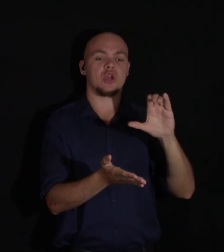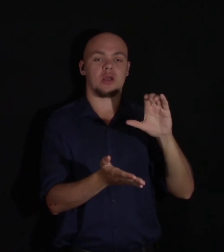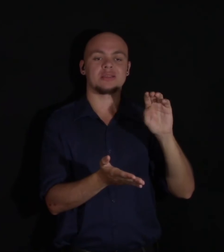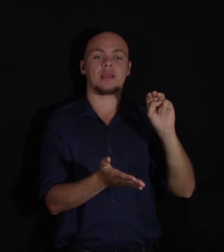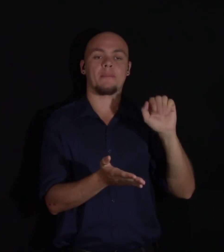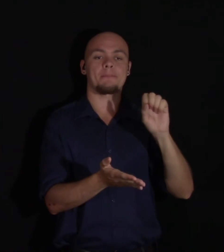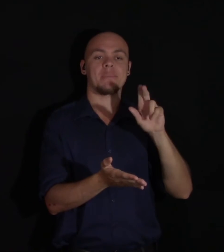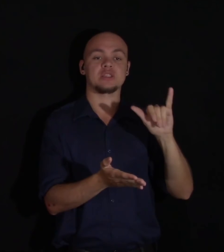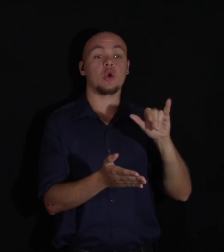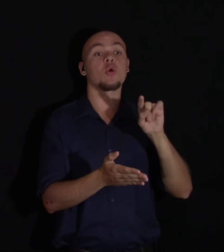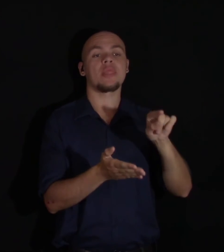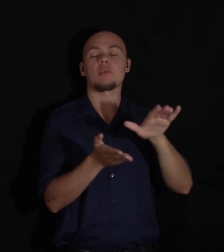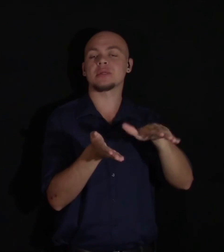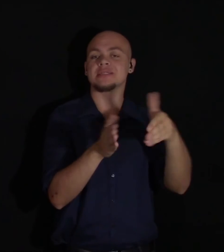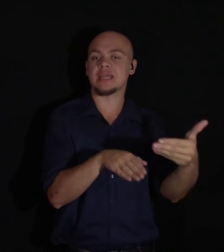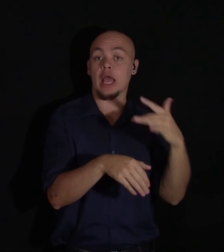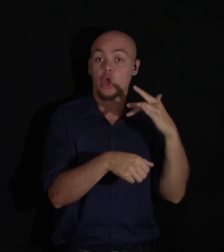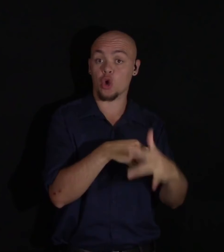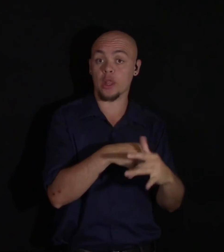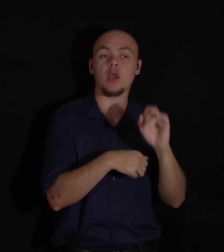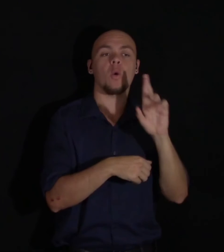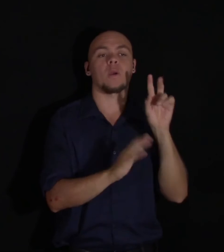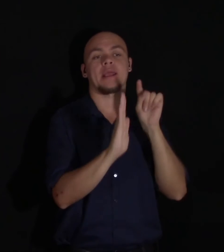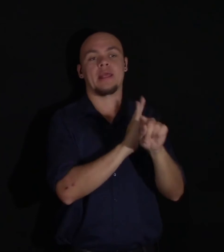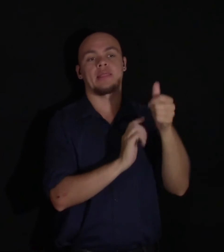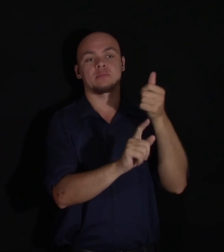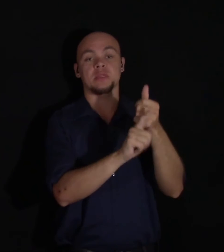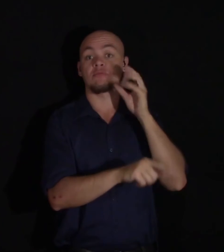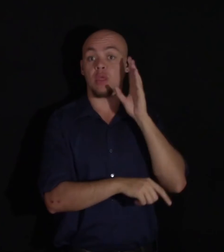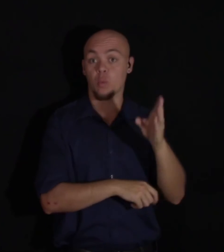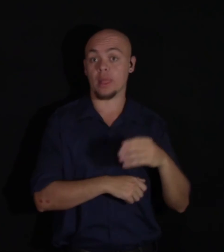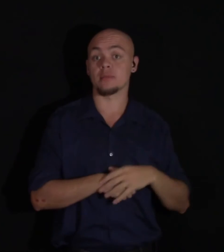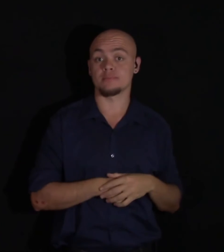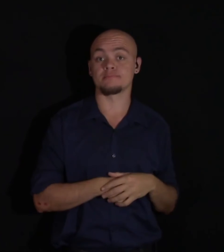die early or commit suicide.